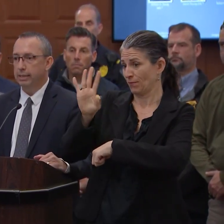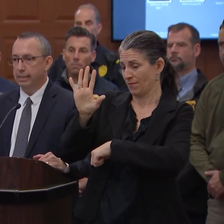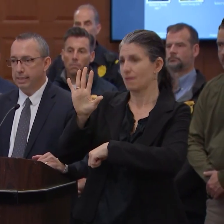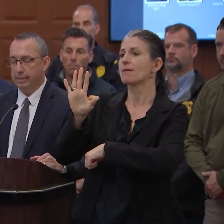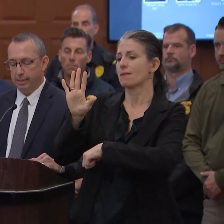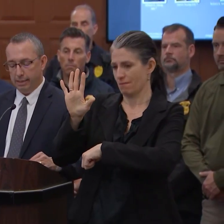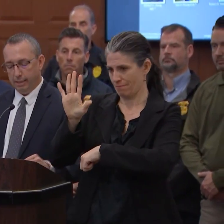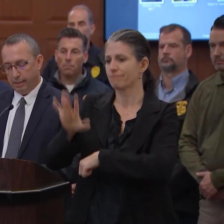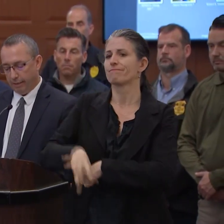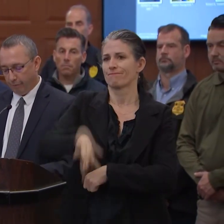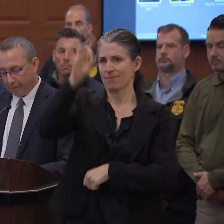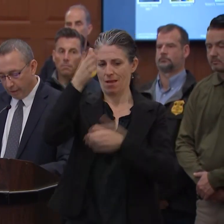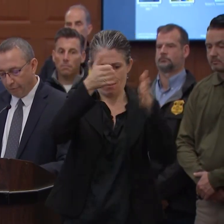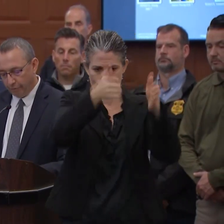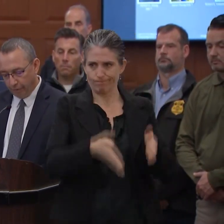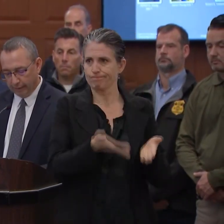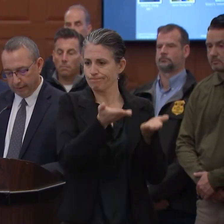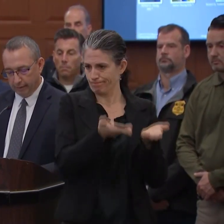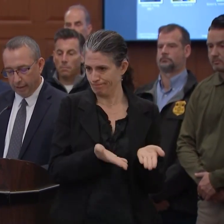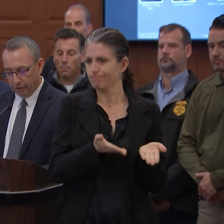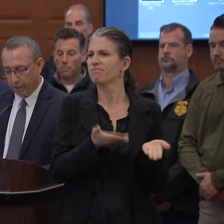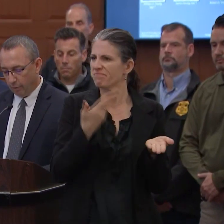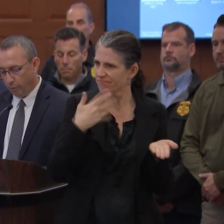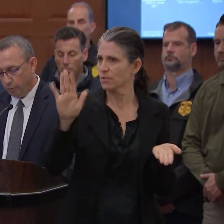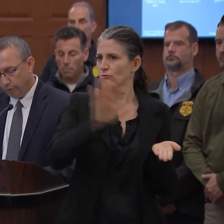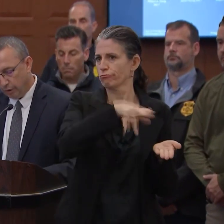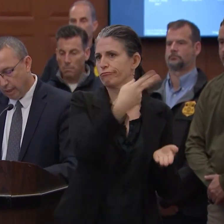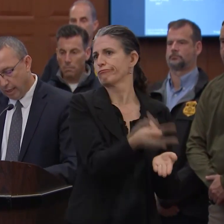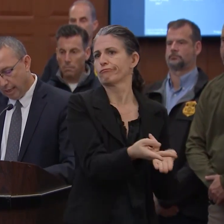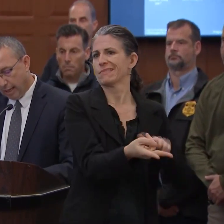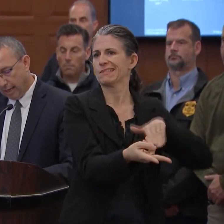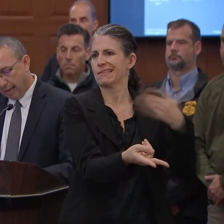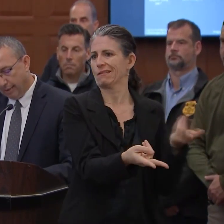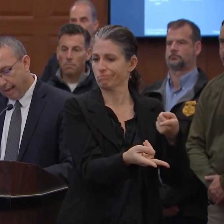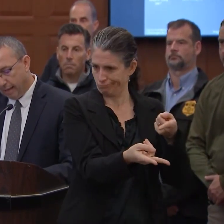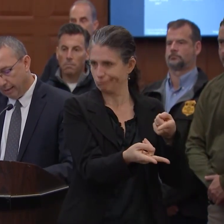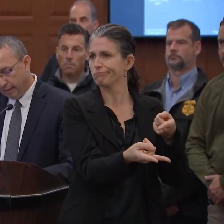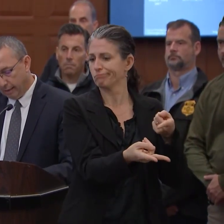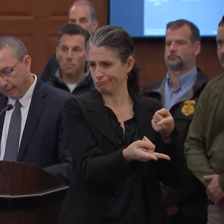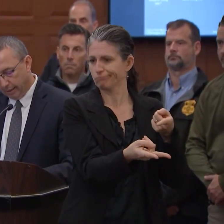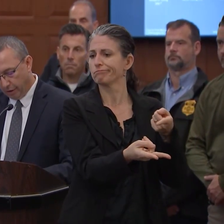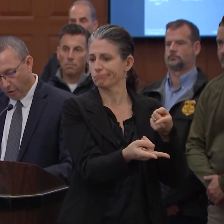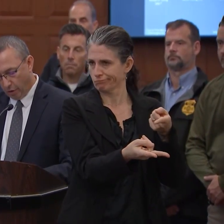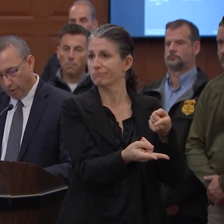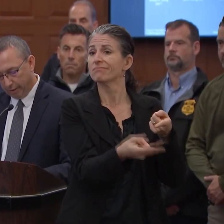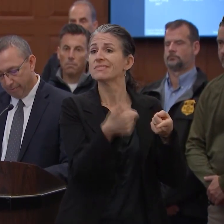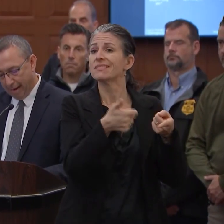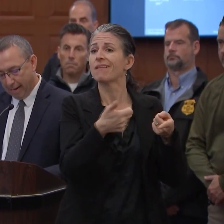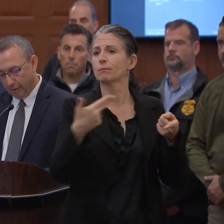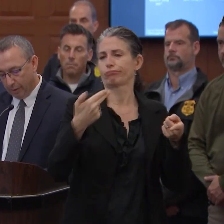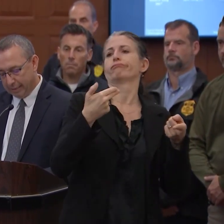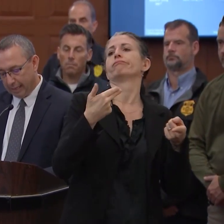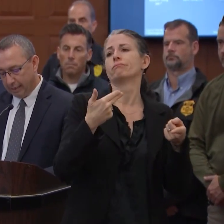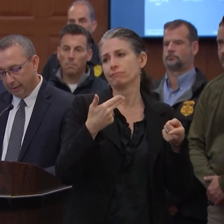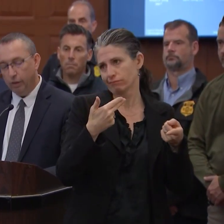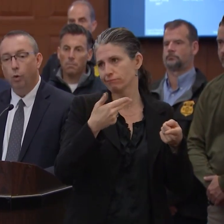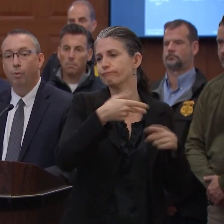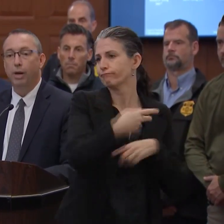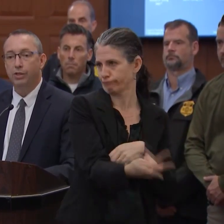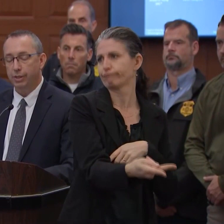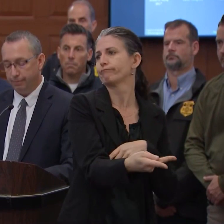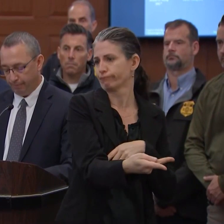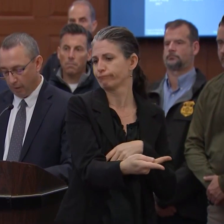located deceased from a self-inflicted gunshot wound, and that did occur at the Maine